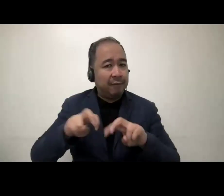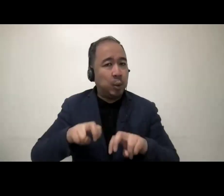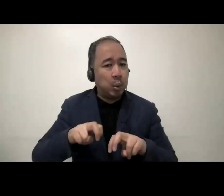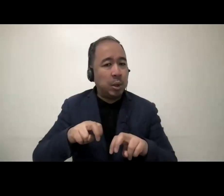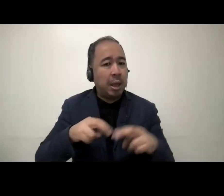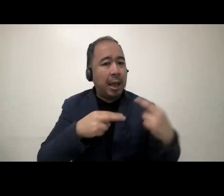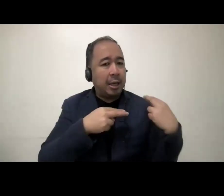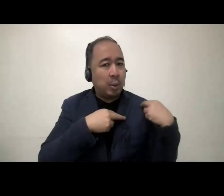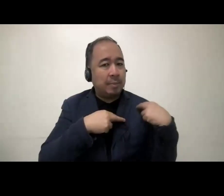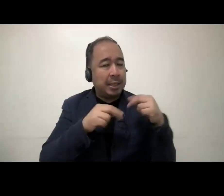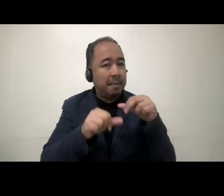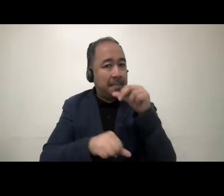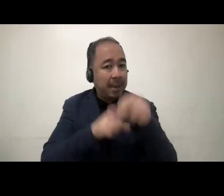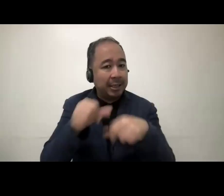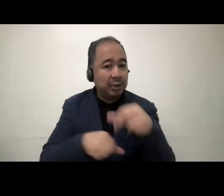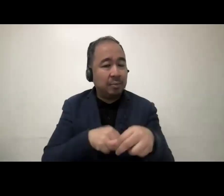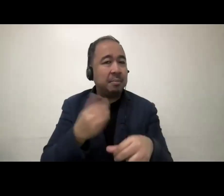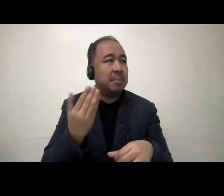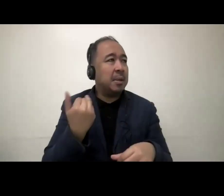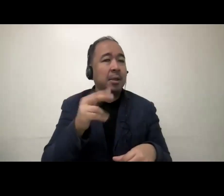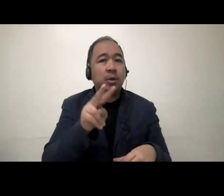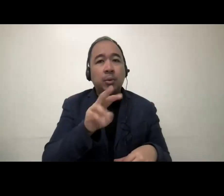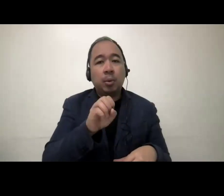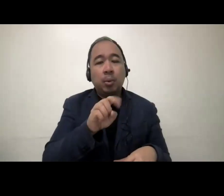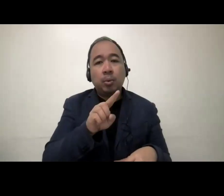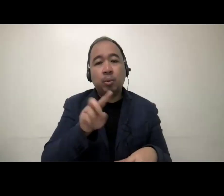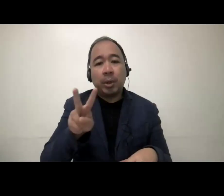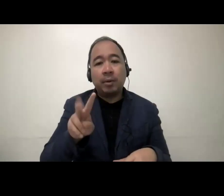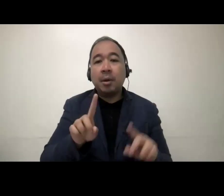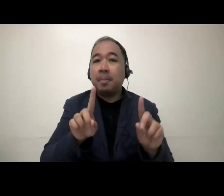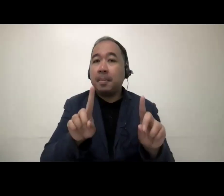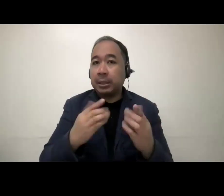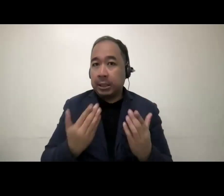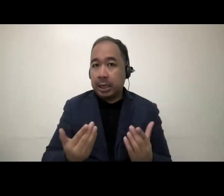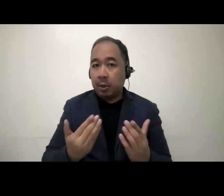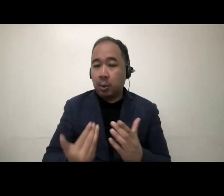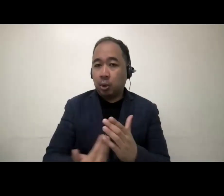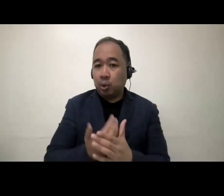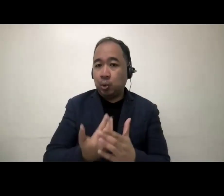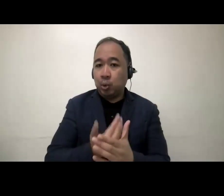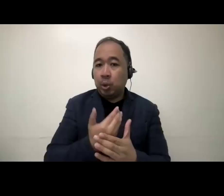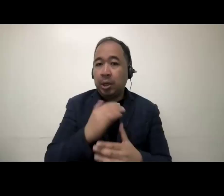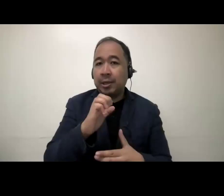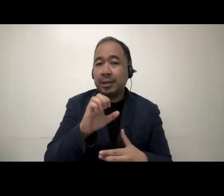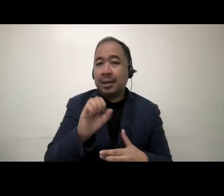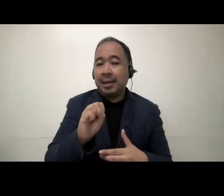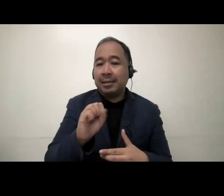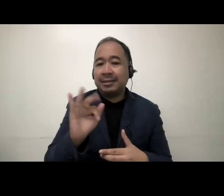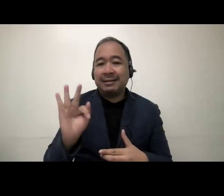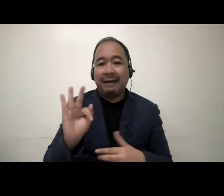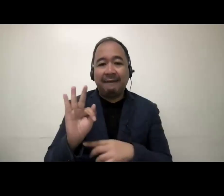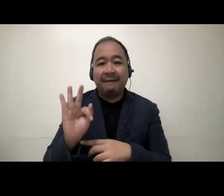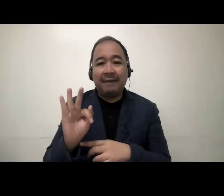have changed. We've got a new ESF. There are more accountability mechanism complaints